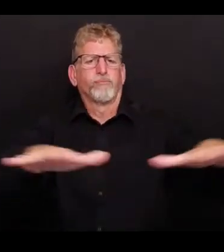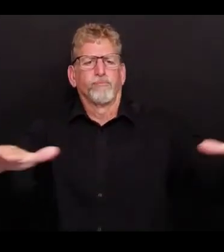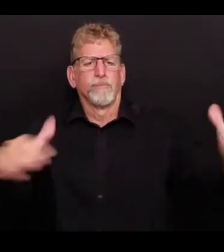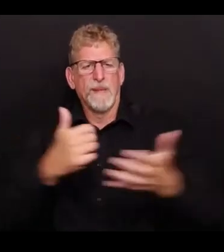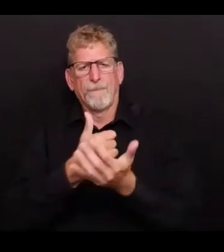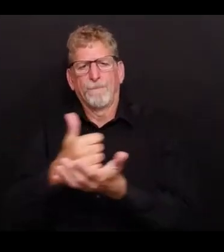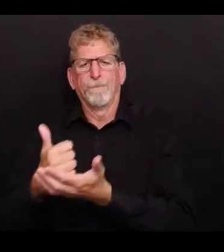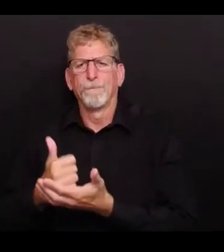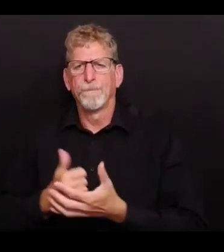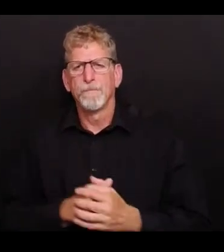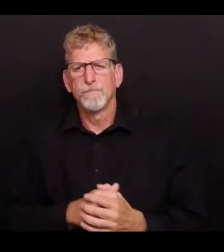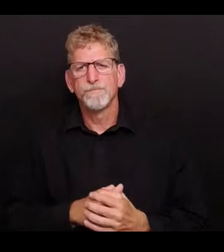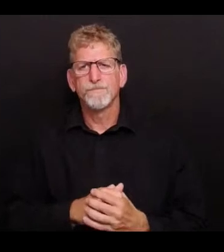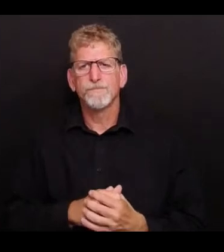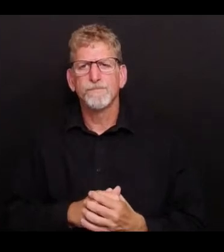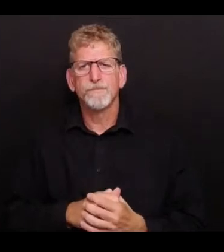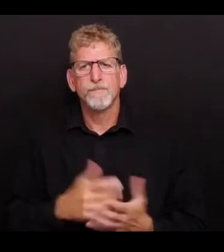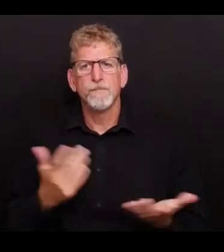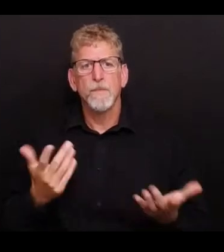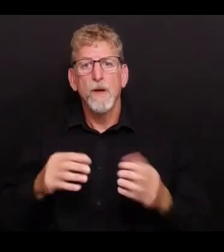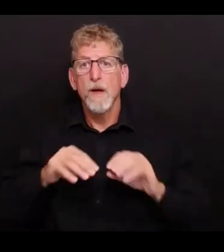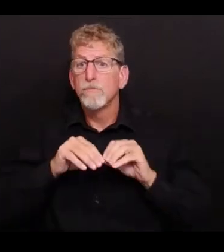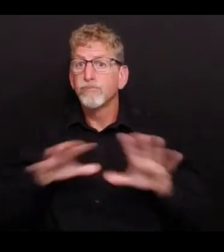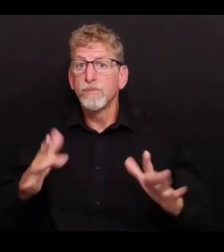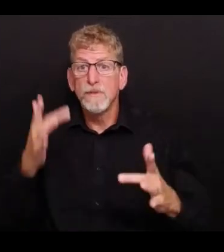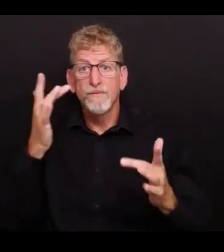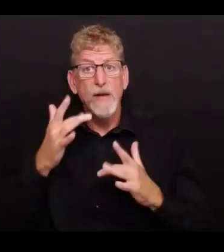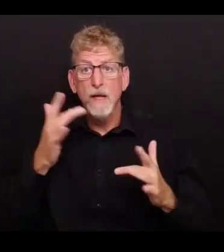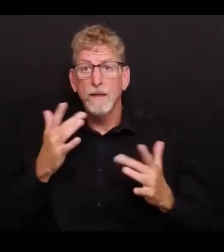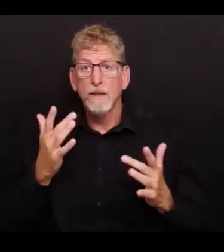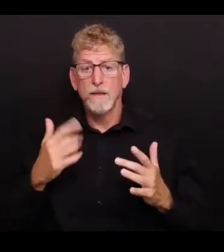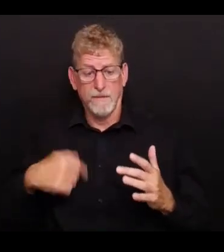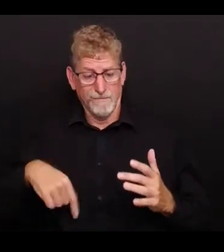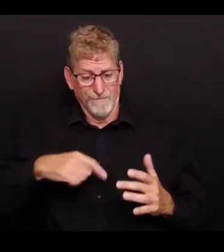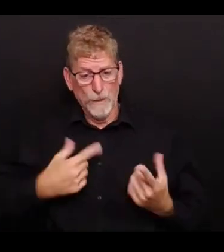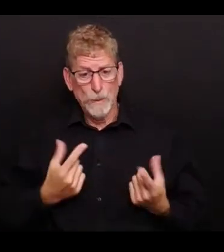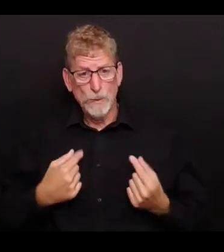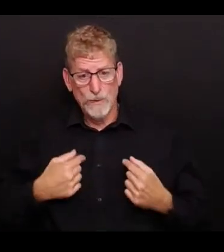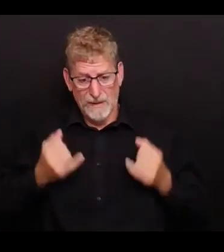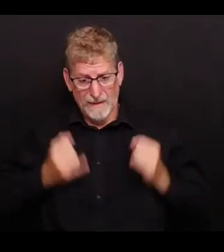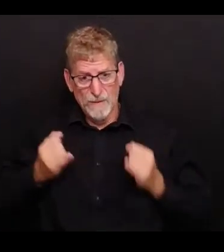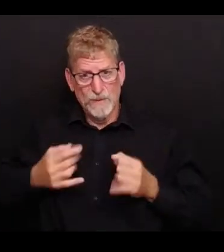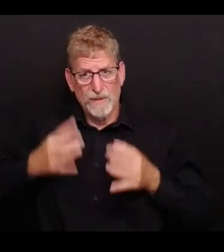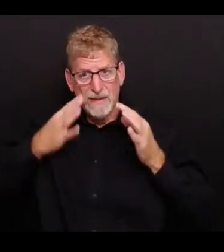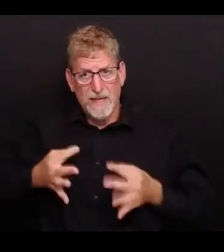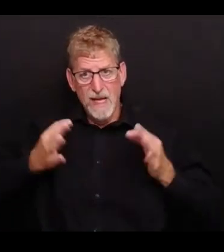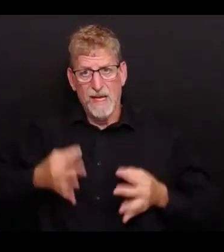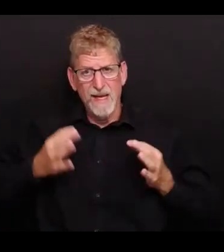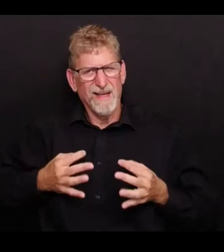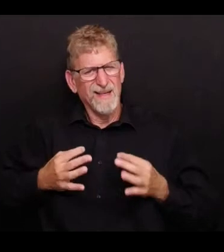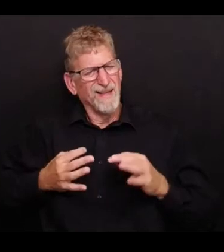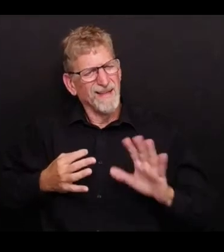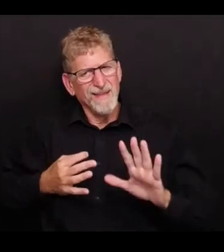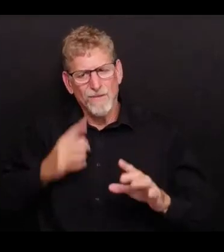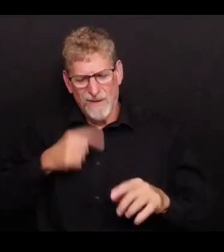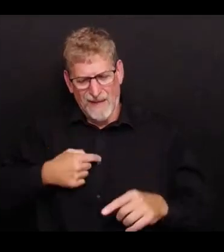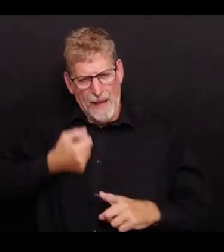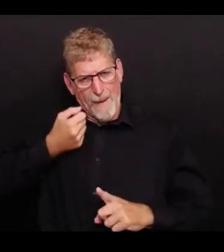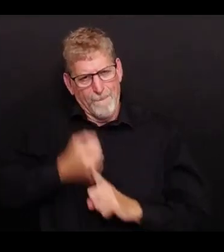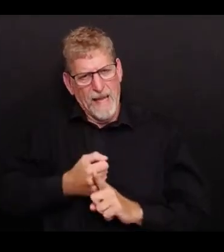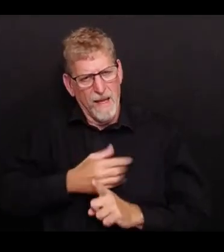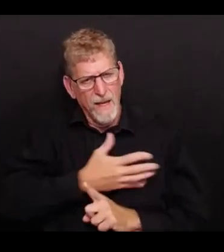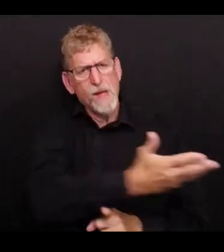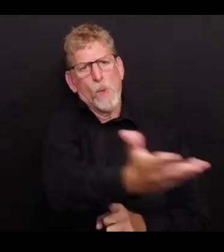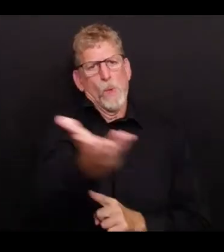the decisions we make as individuals don't just affect us individually. They have ripple effects that go deep into the community, including